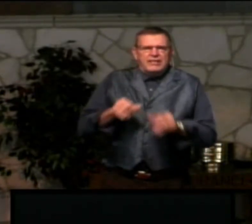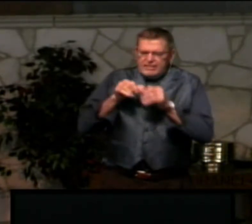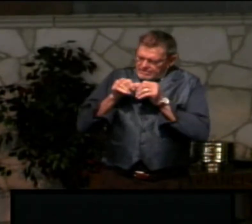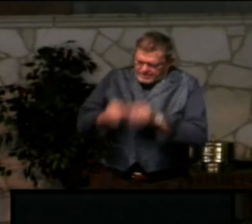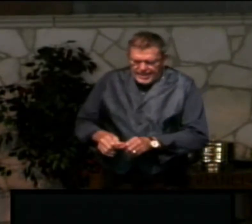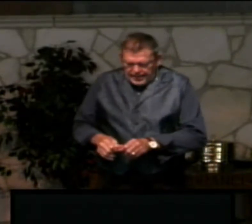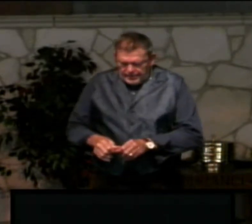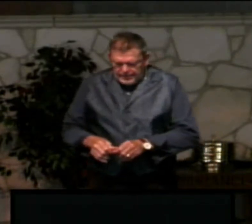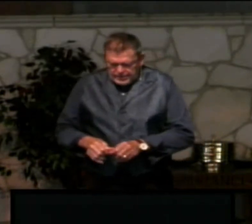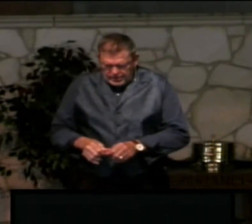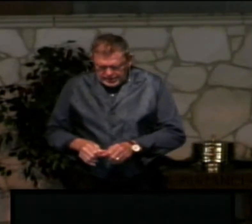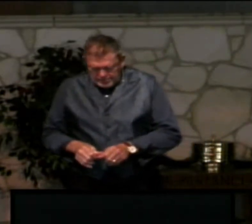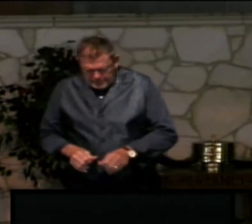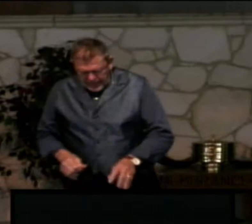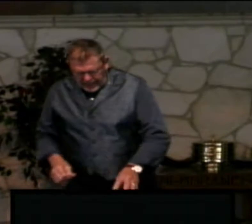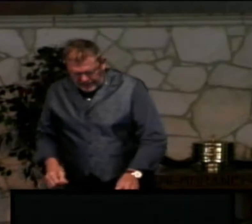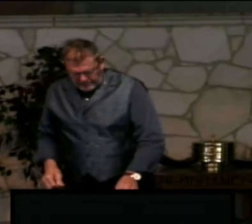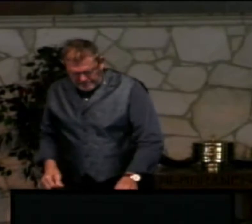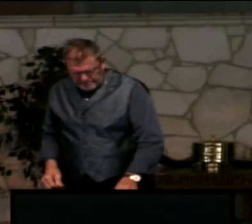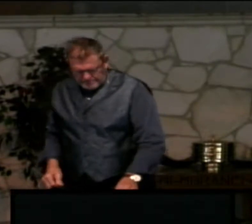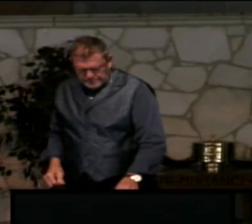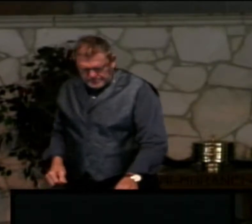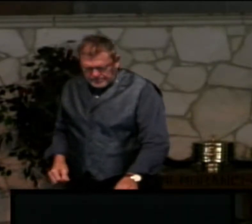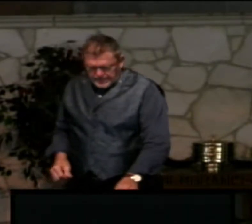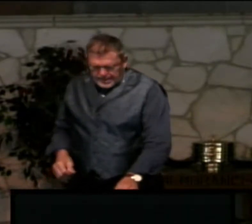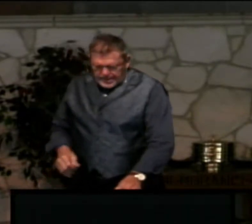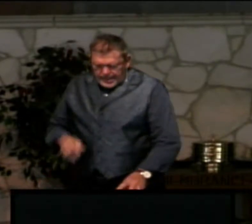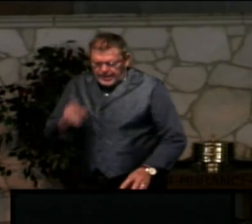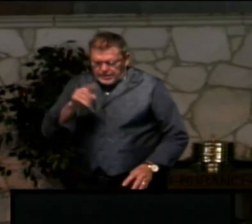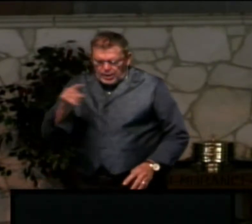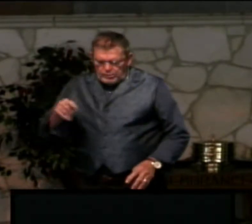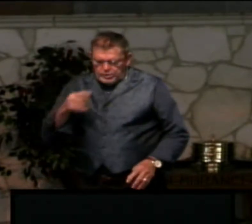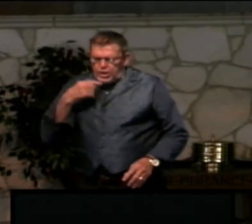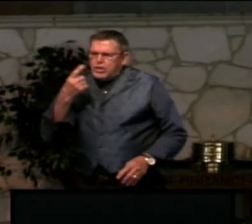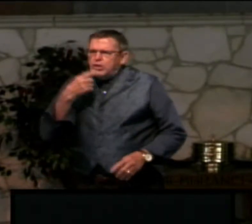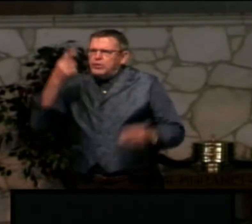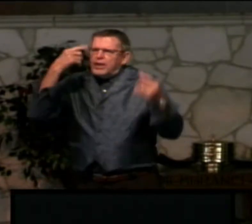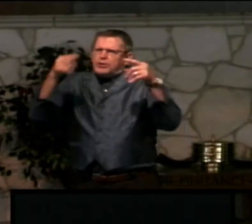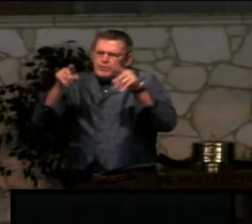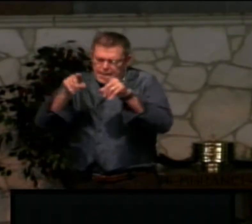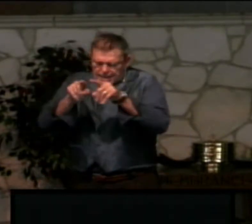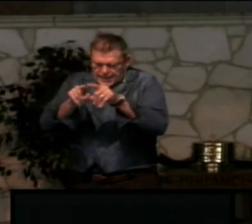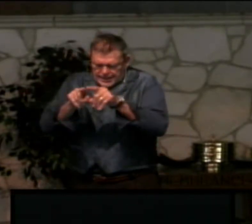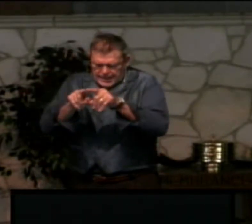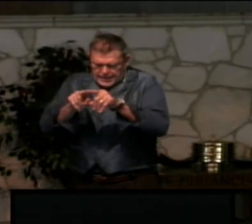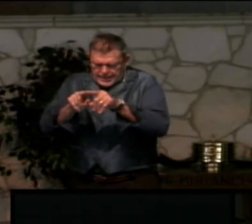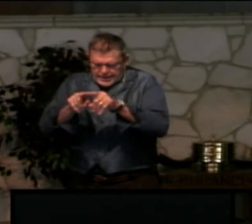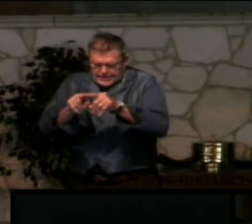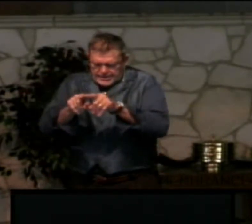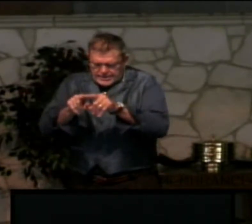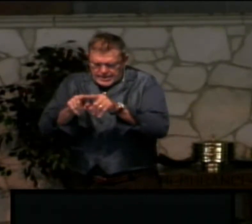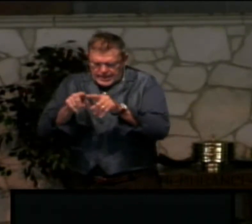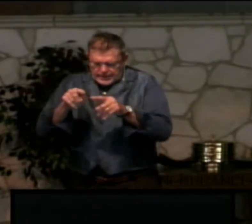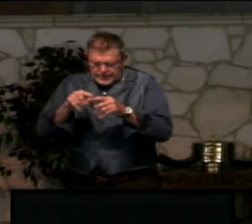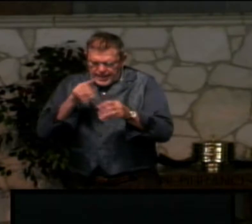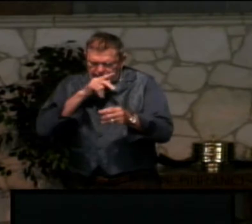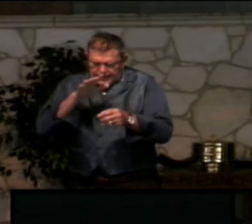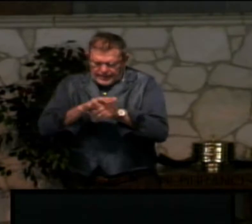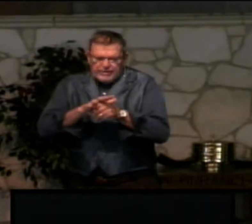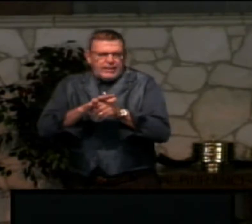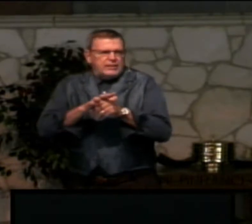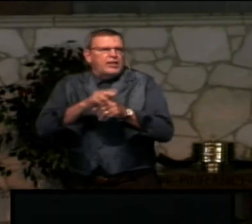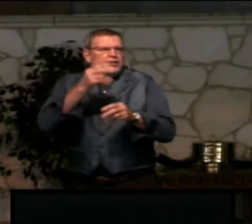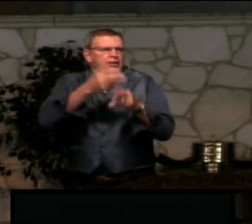is there. It's going to remain. And those who agreed to